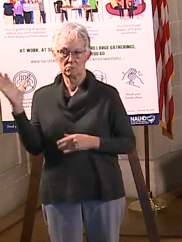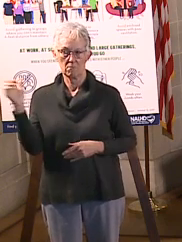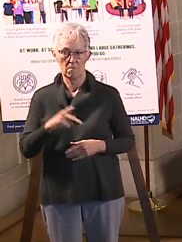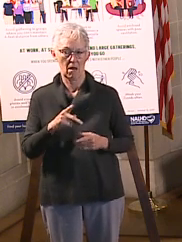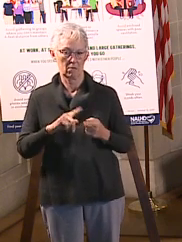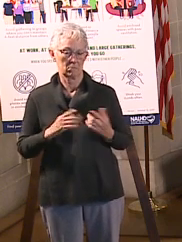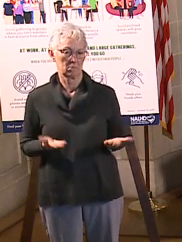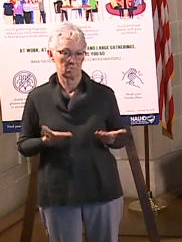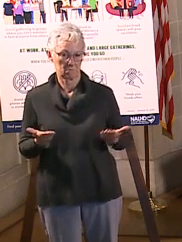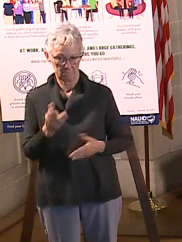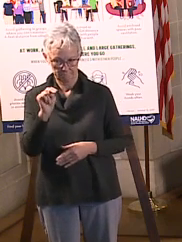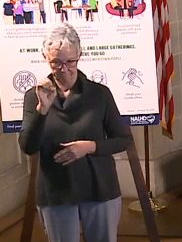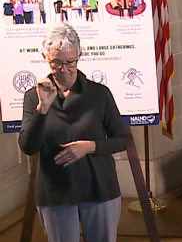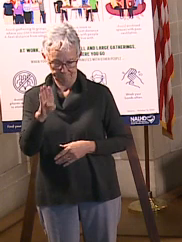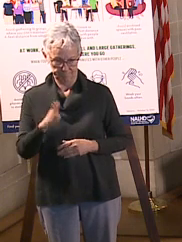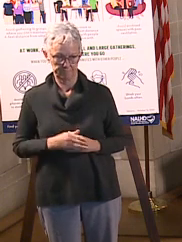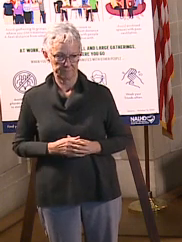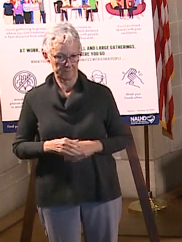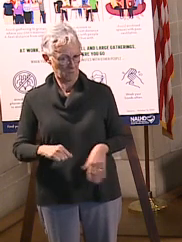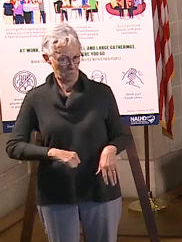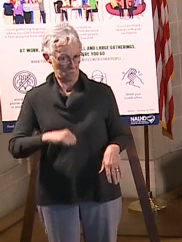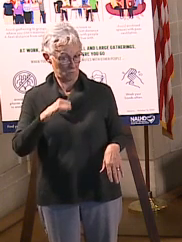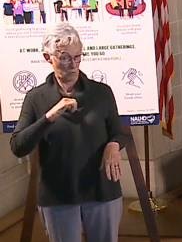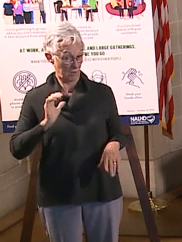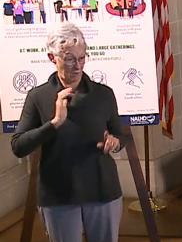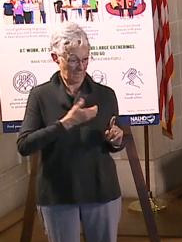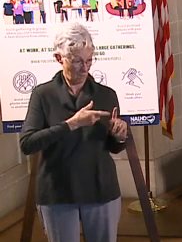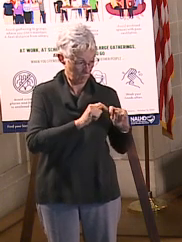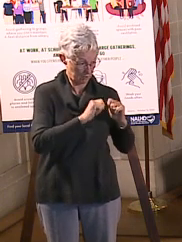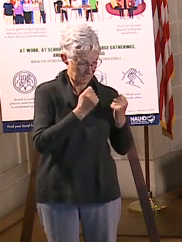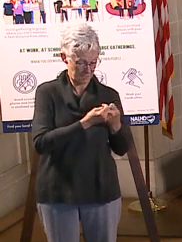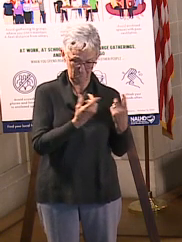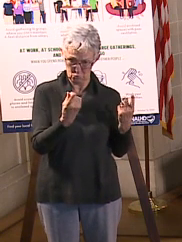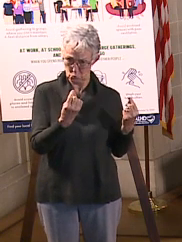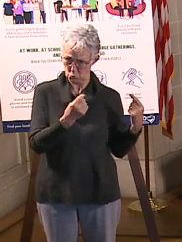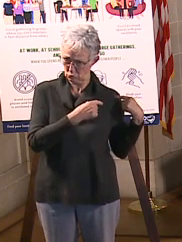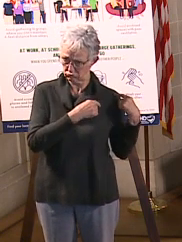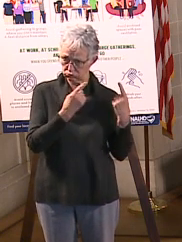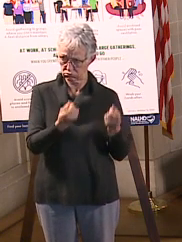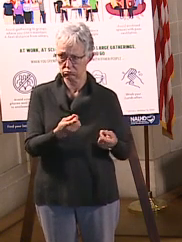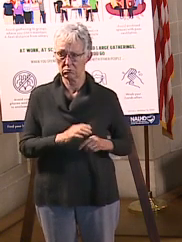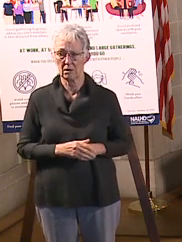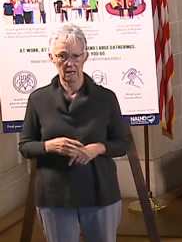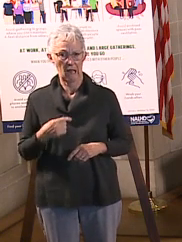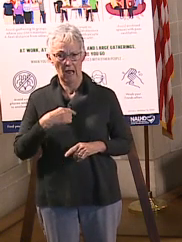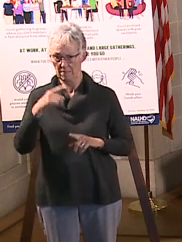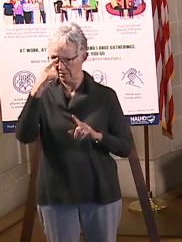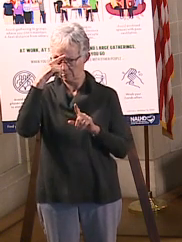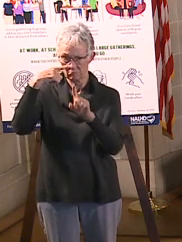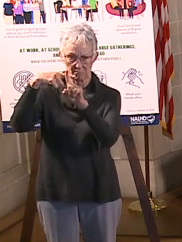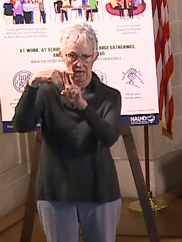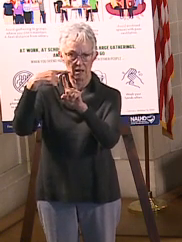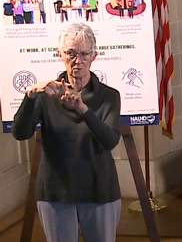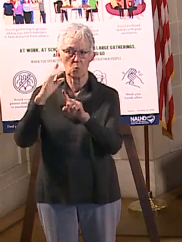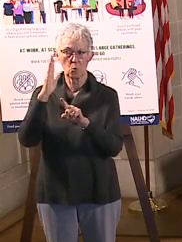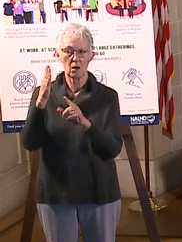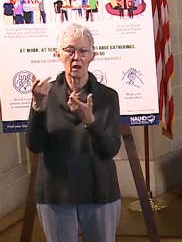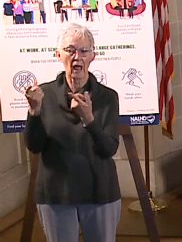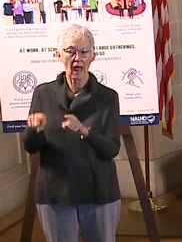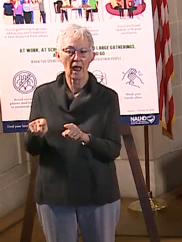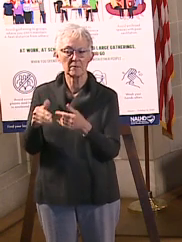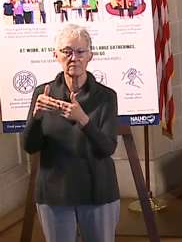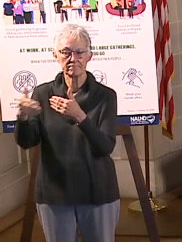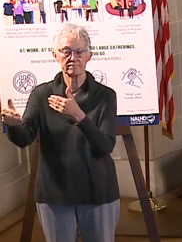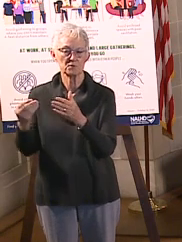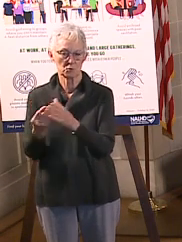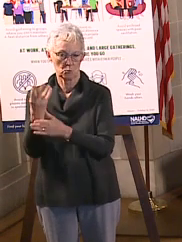I'm very proud of what our team has done across the board for the fall semester, and I'm incredibly optimistic for what we're going to see going into the spring. Governor,